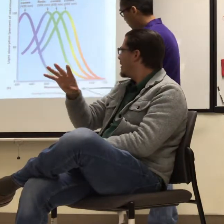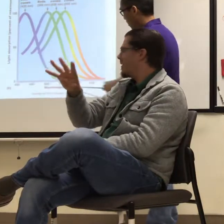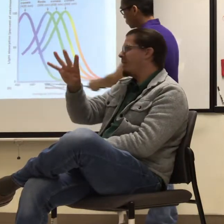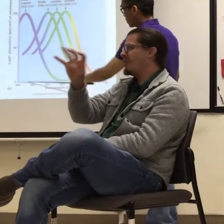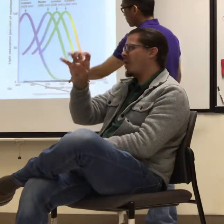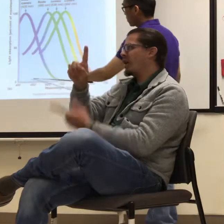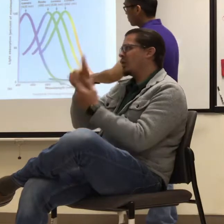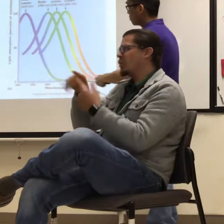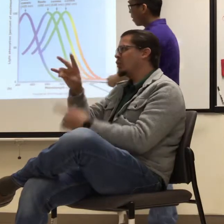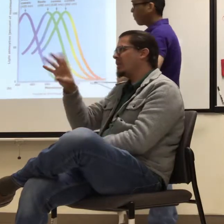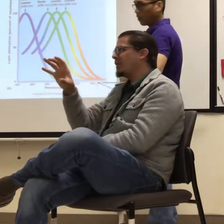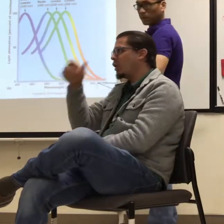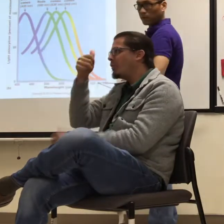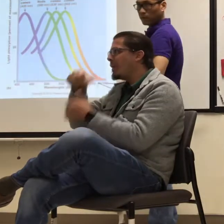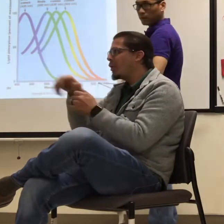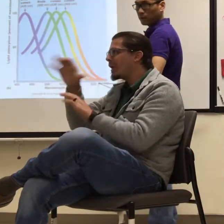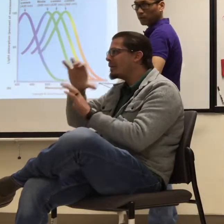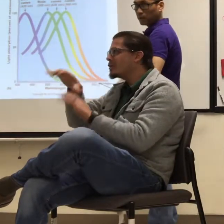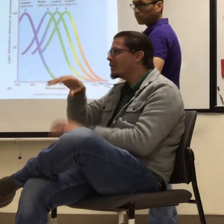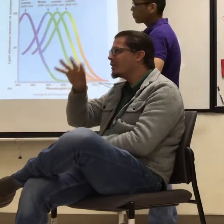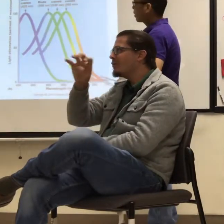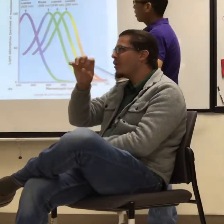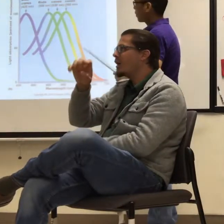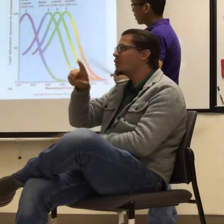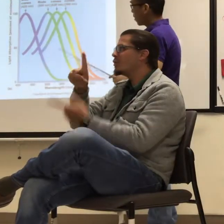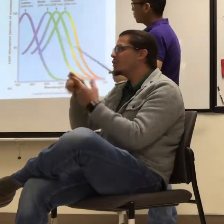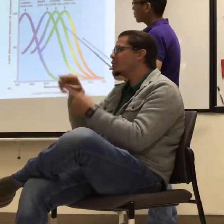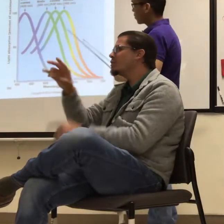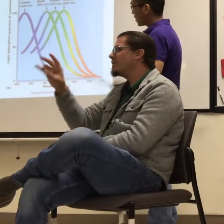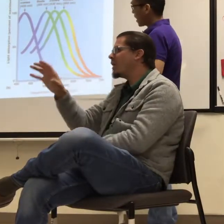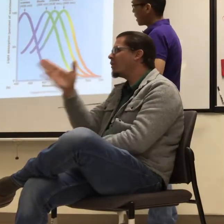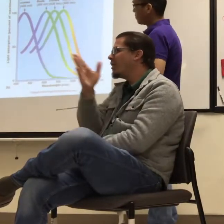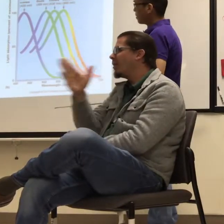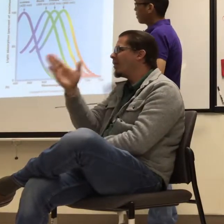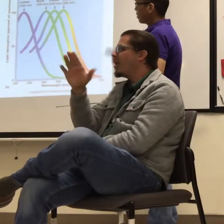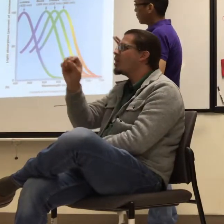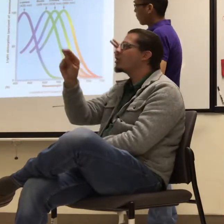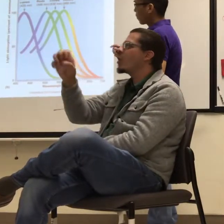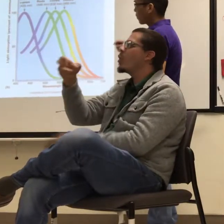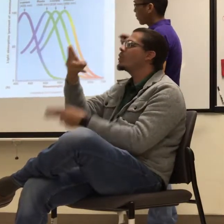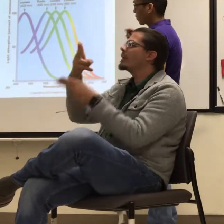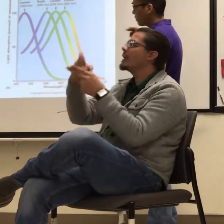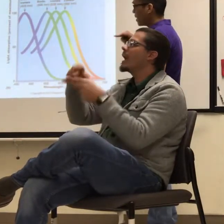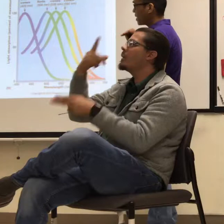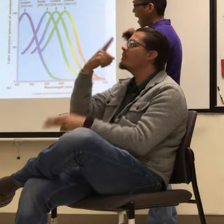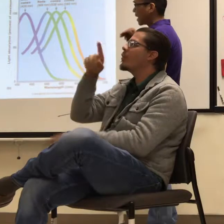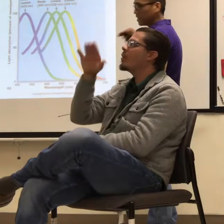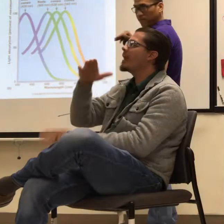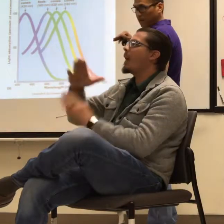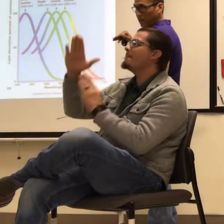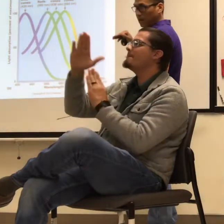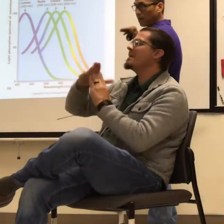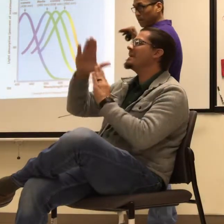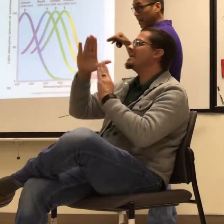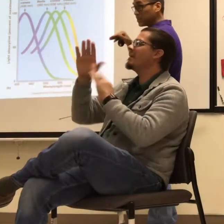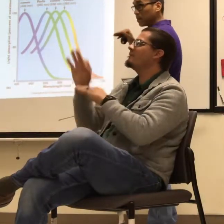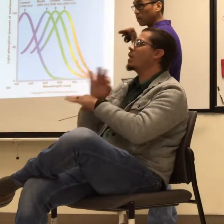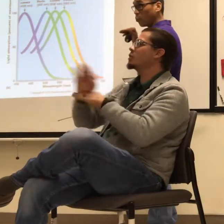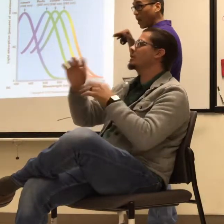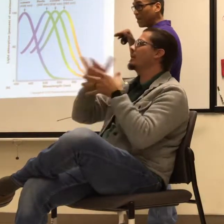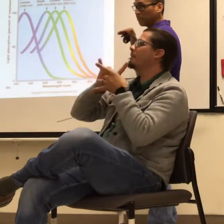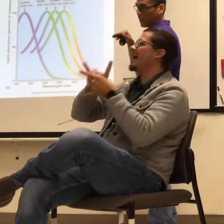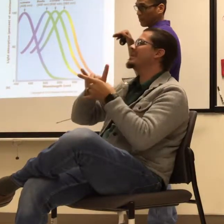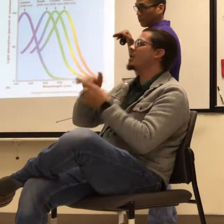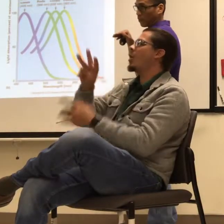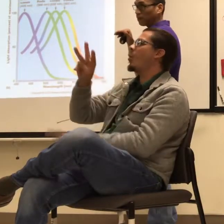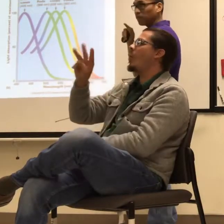400 to 700 ballpark. The cones are named for their peak activity based